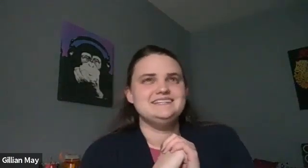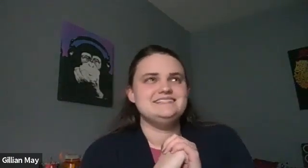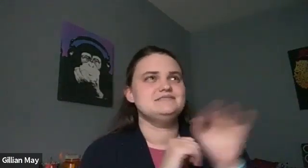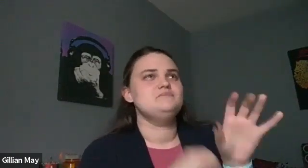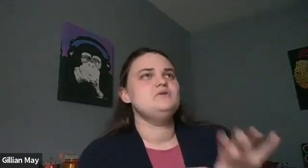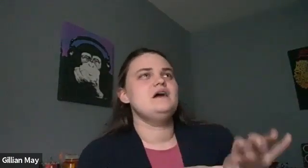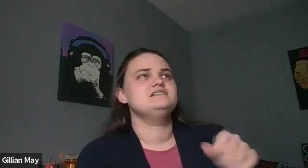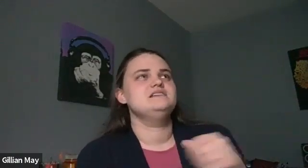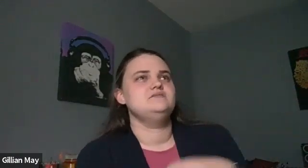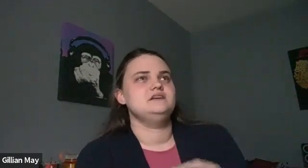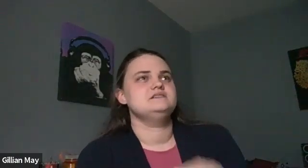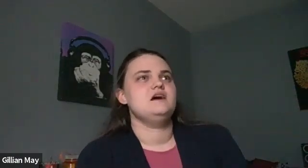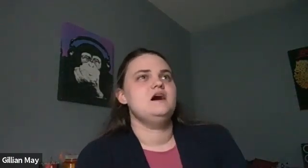see some more activities.